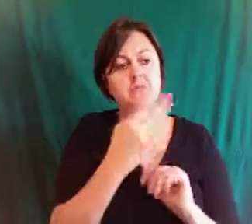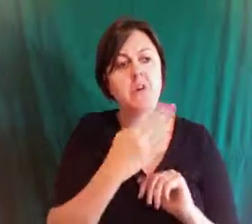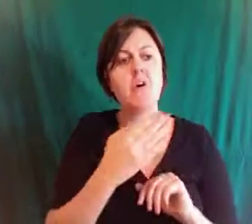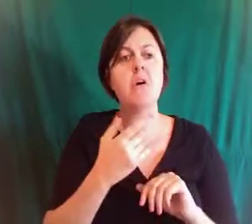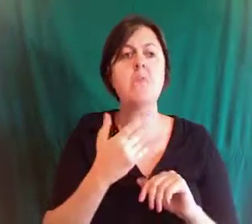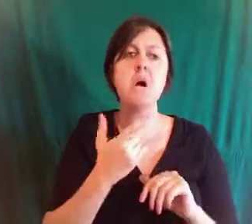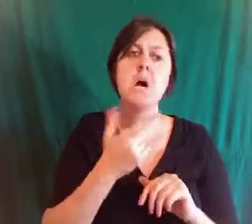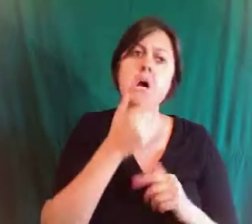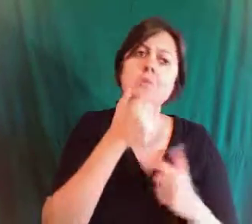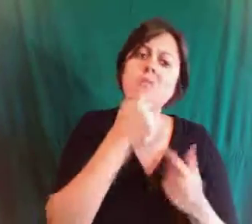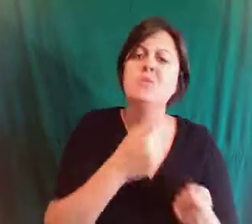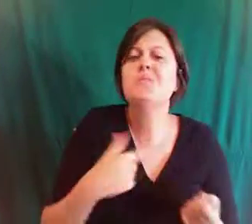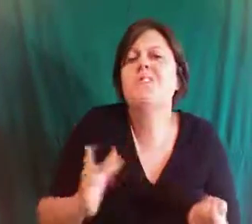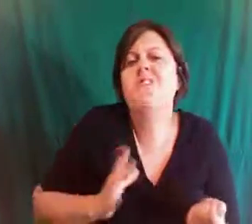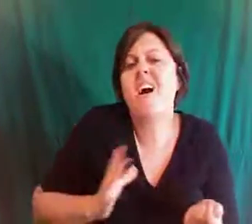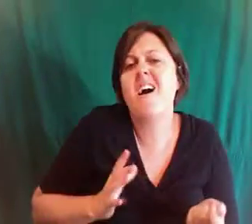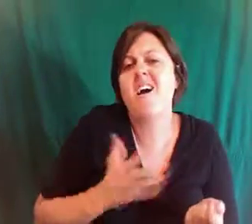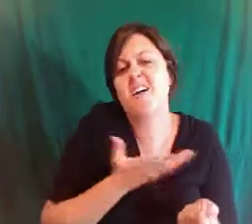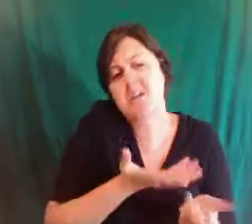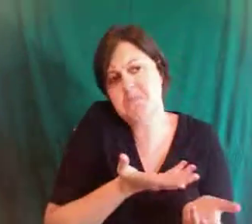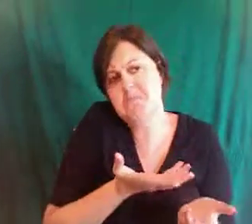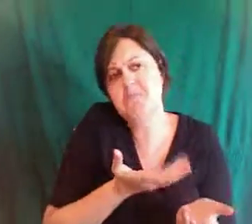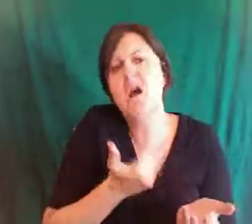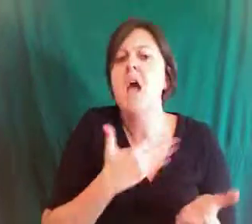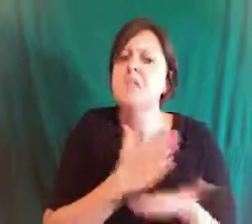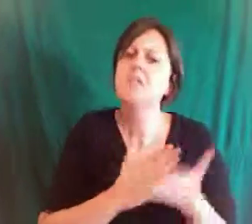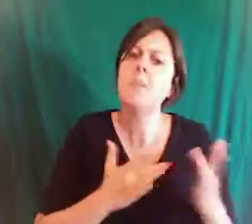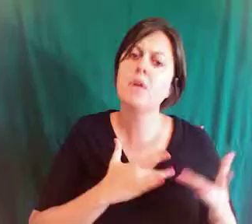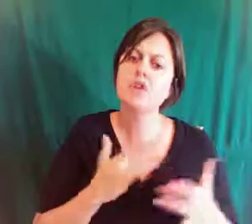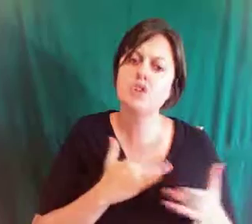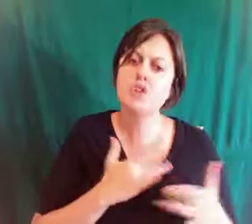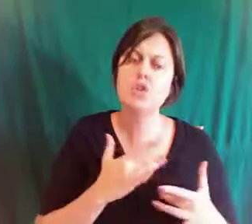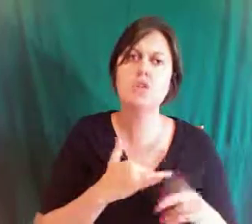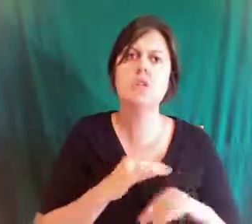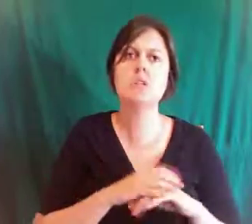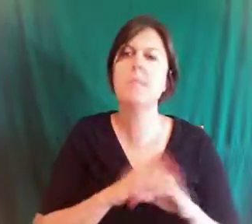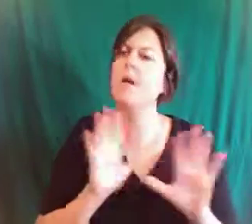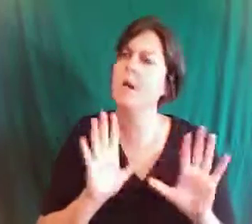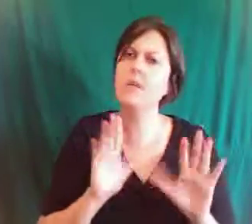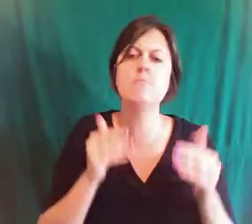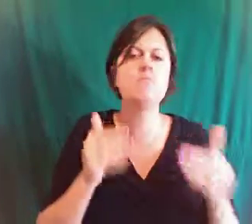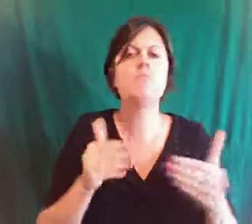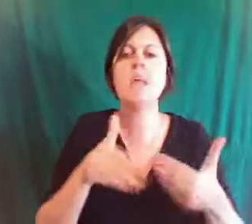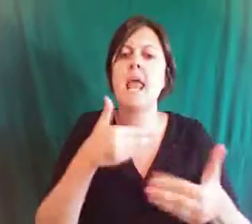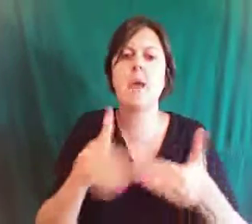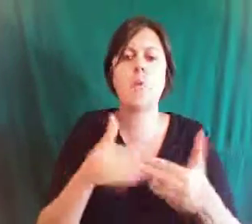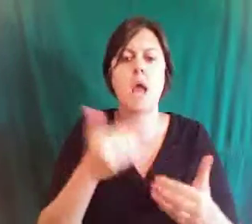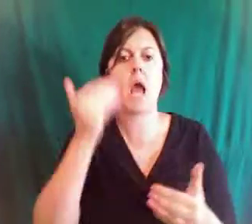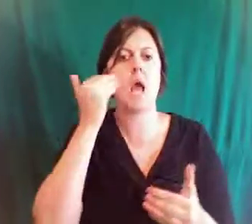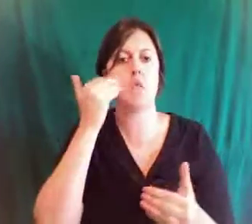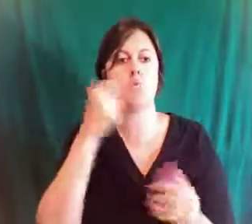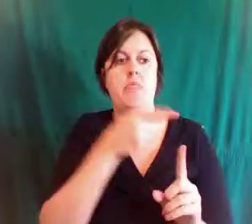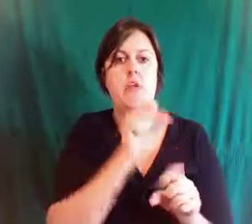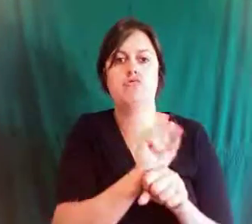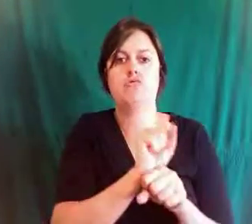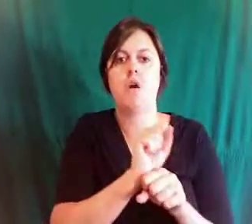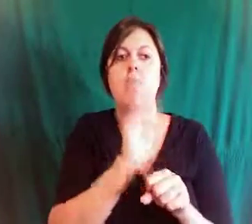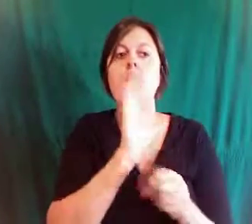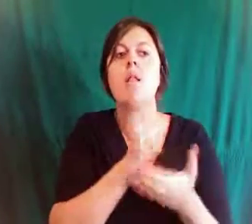correct. But I knew that it was the right choice because that job would solidify the next step, which would be to open this